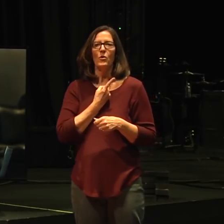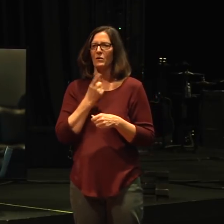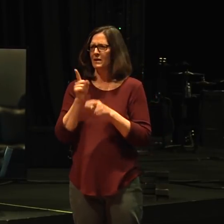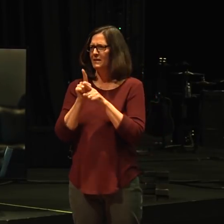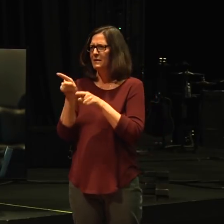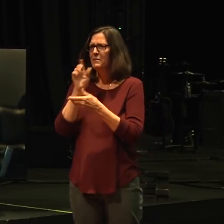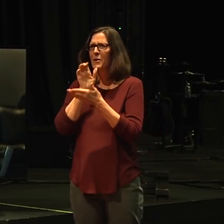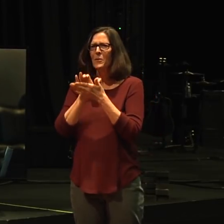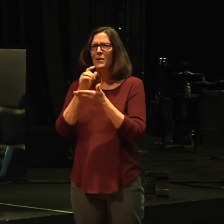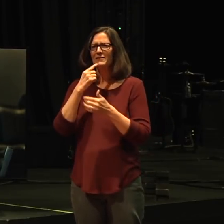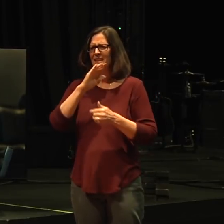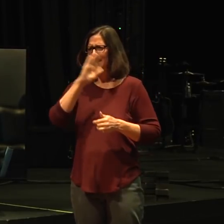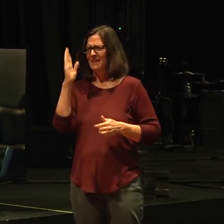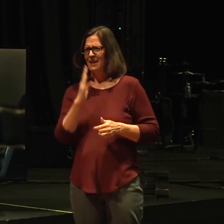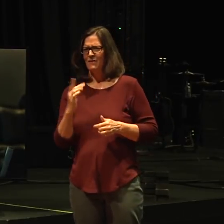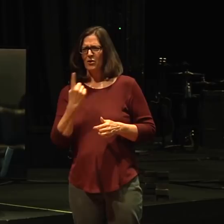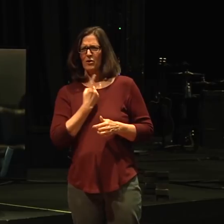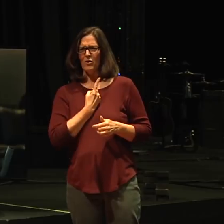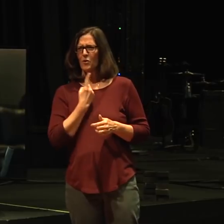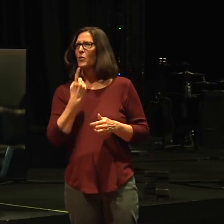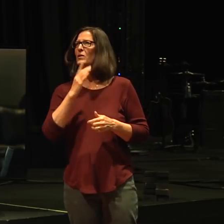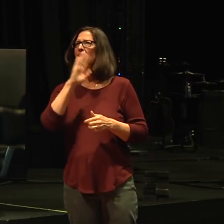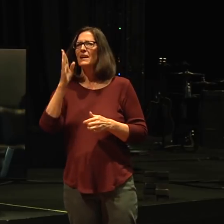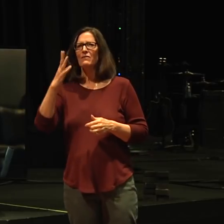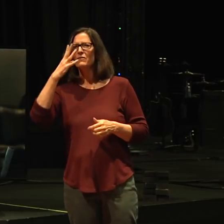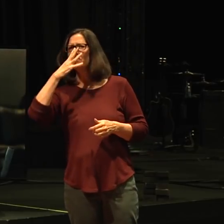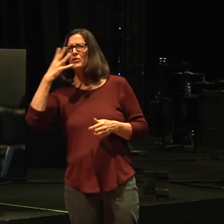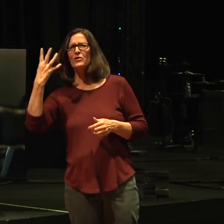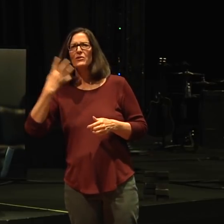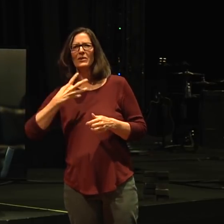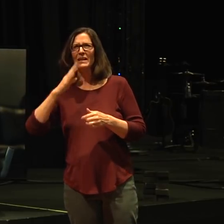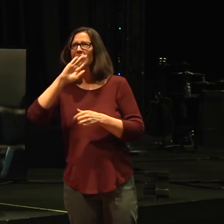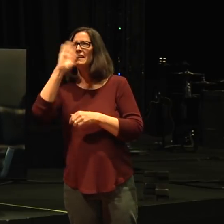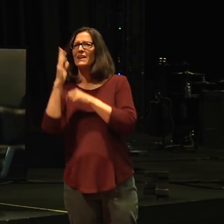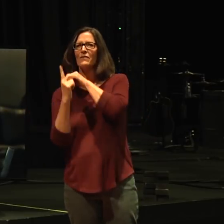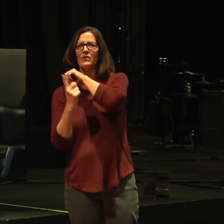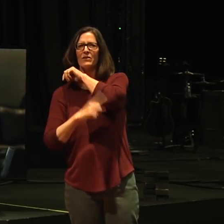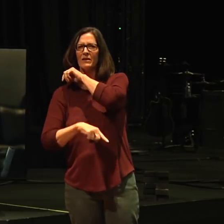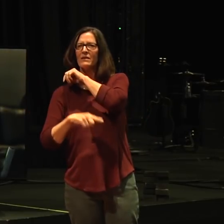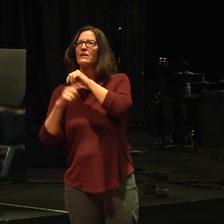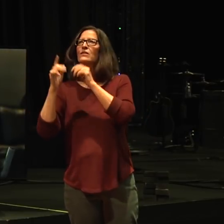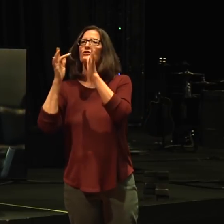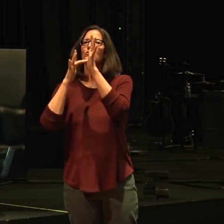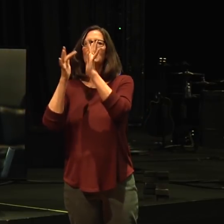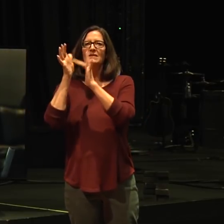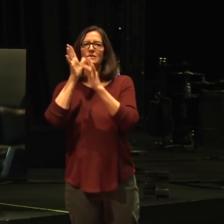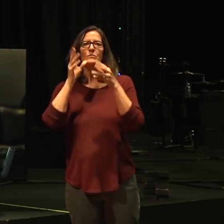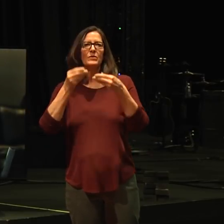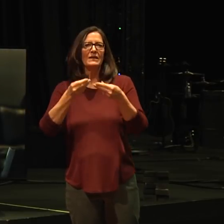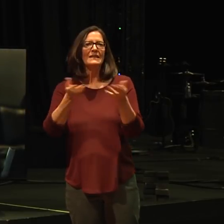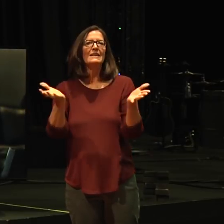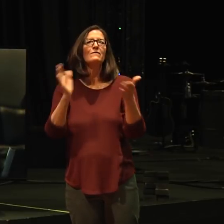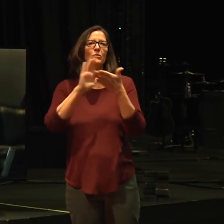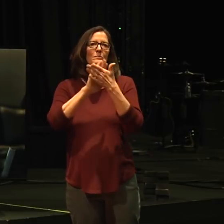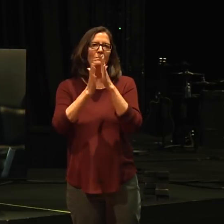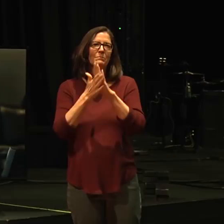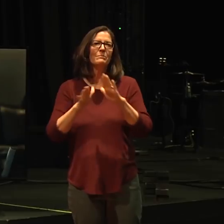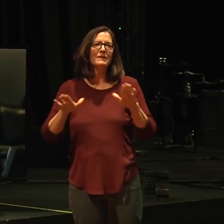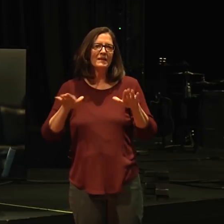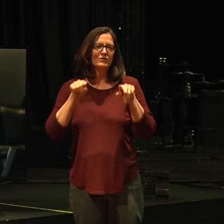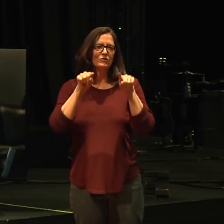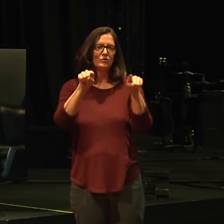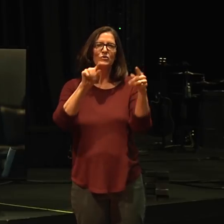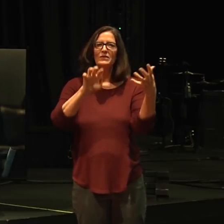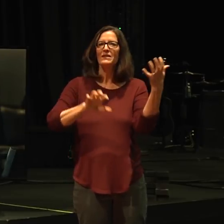never abandoned, I'm never forsaken, I'm never condemned. That Jesus is able to bring you peace in every storm that you will